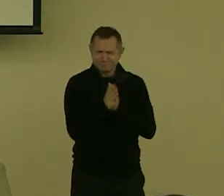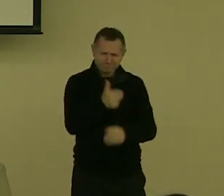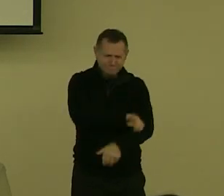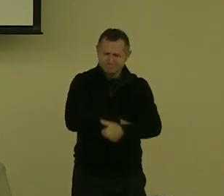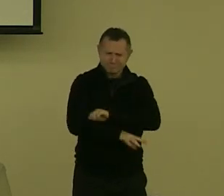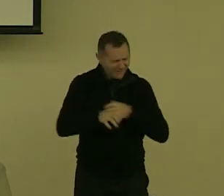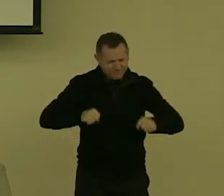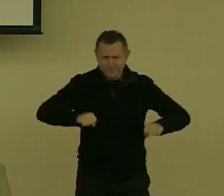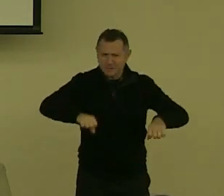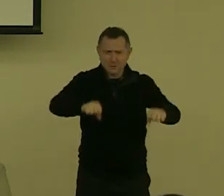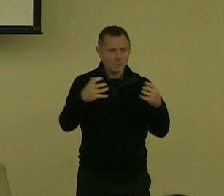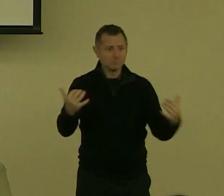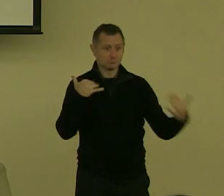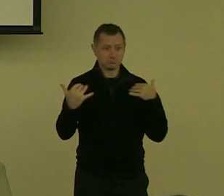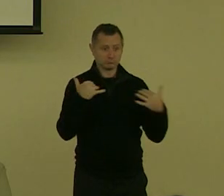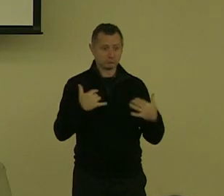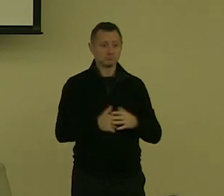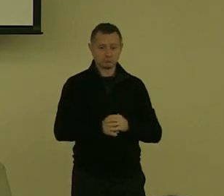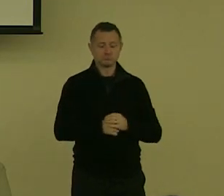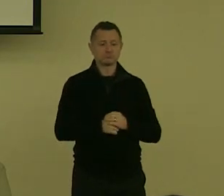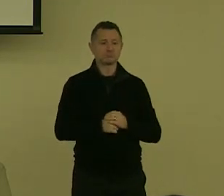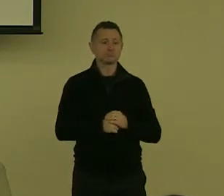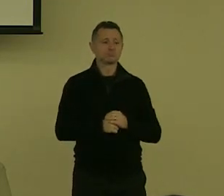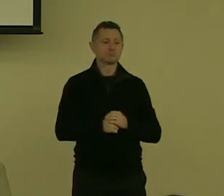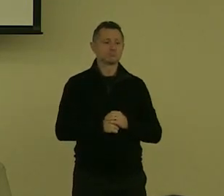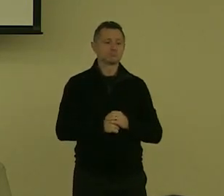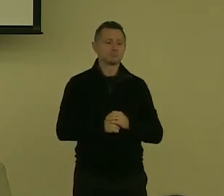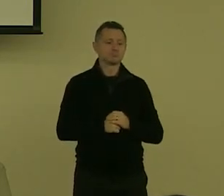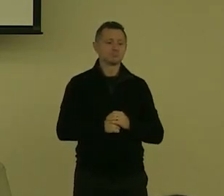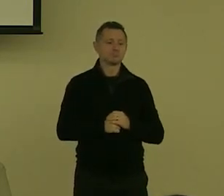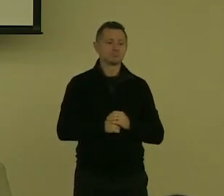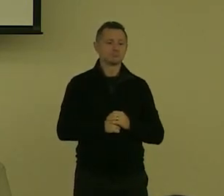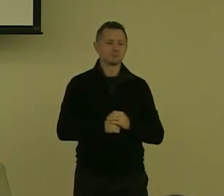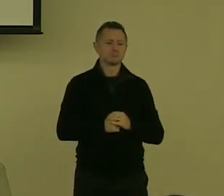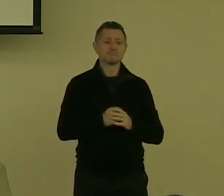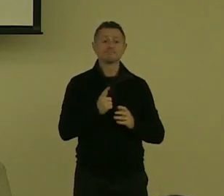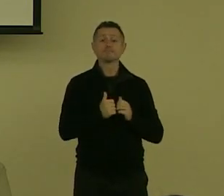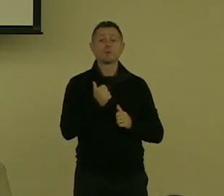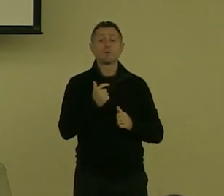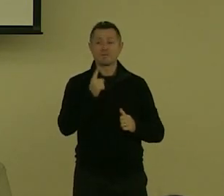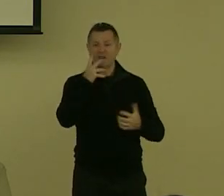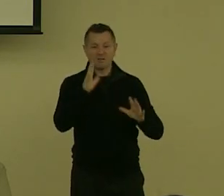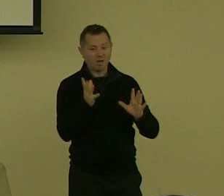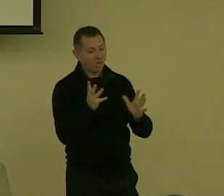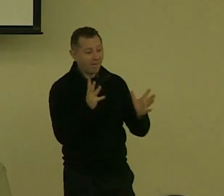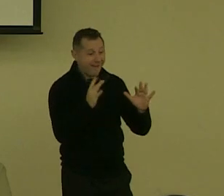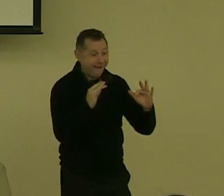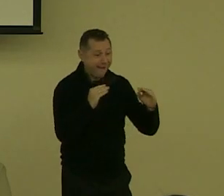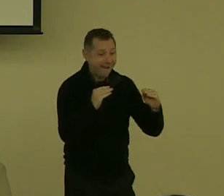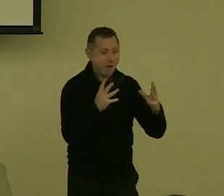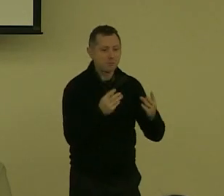ask you to write about them, I need to show you how to write about comics. And that works fine for my students. I think I do an okay job of